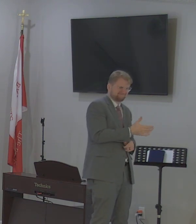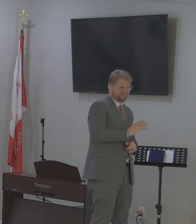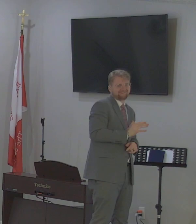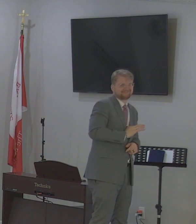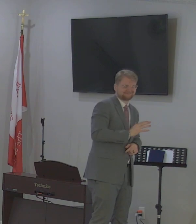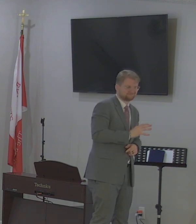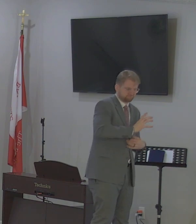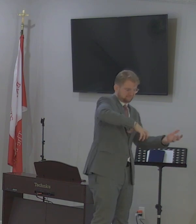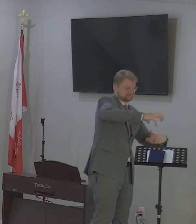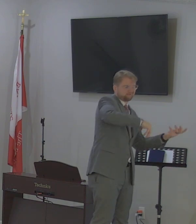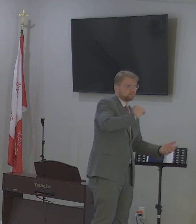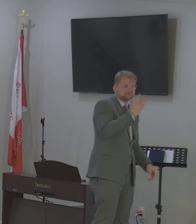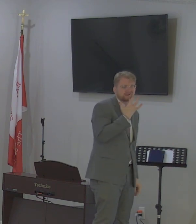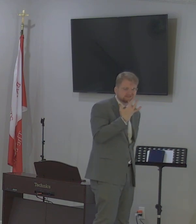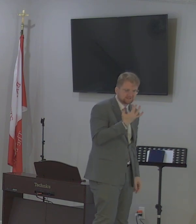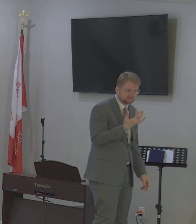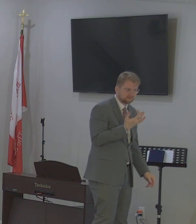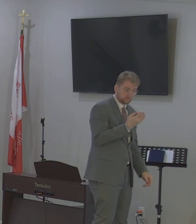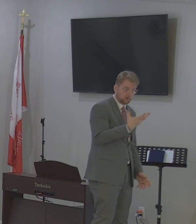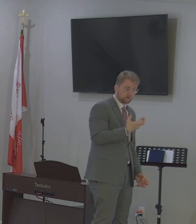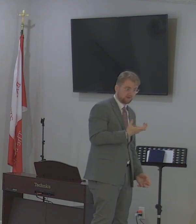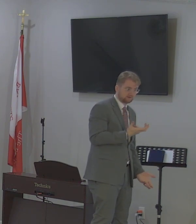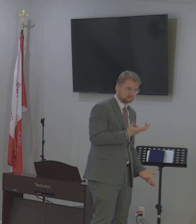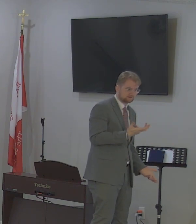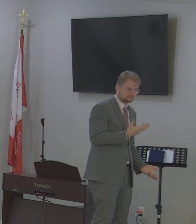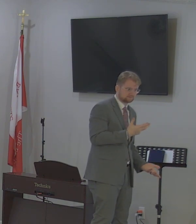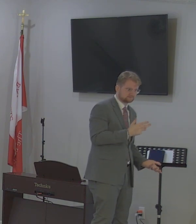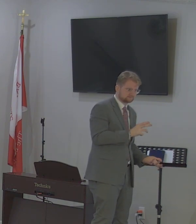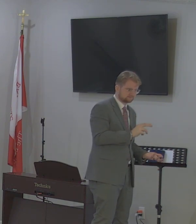God saved me. I have liberty. I live in grace.